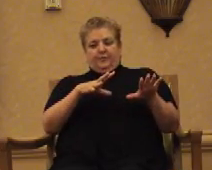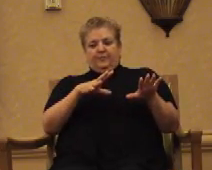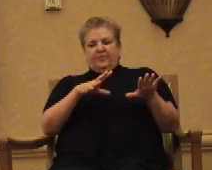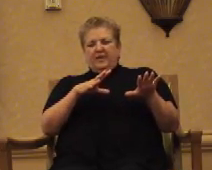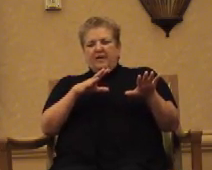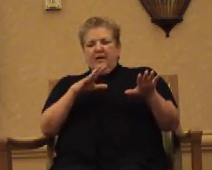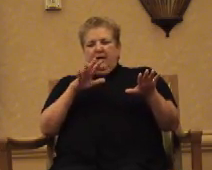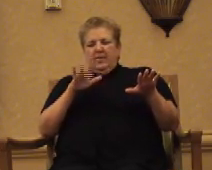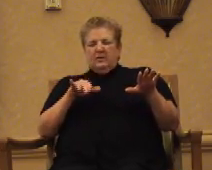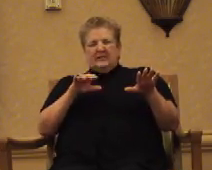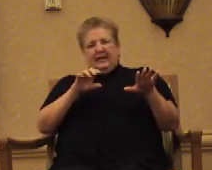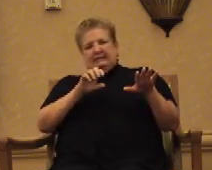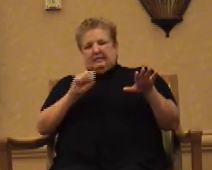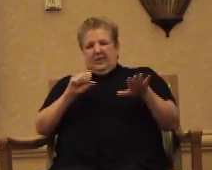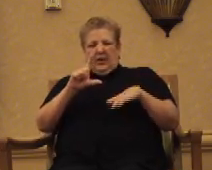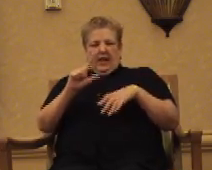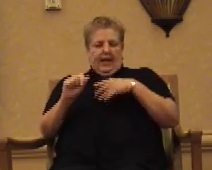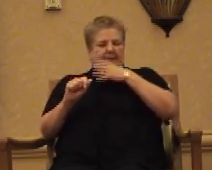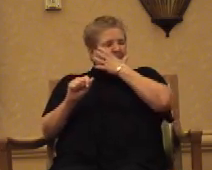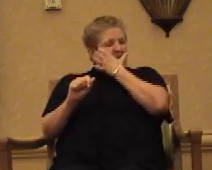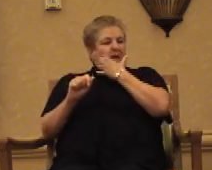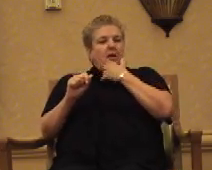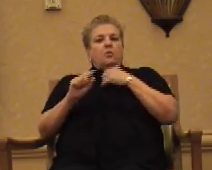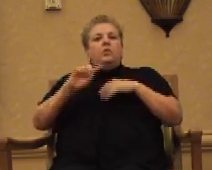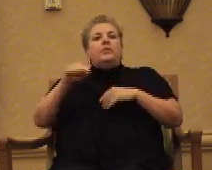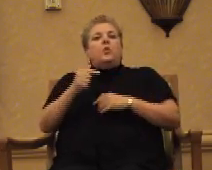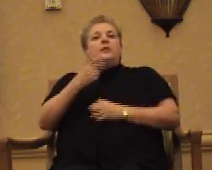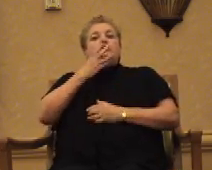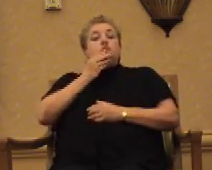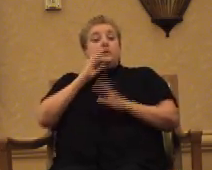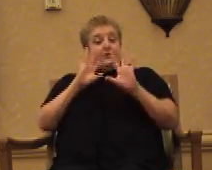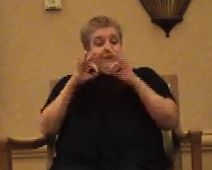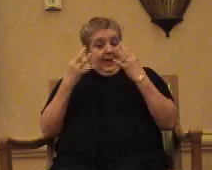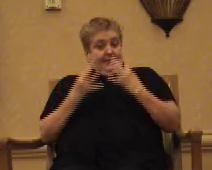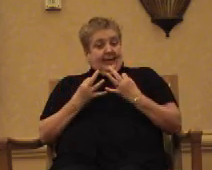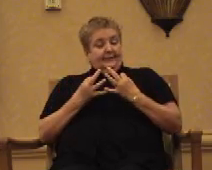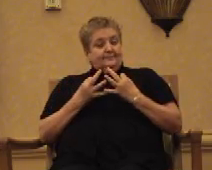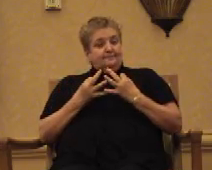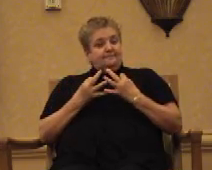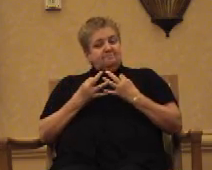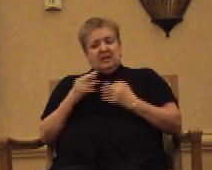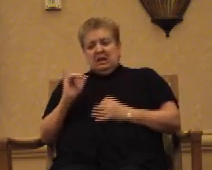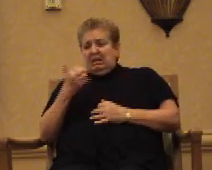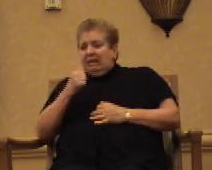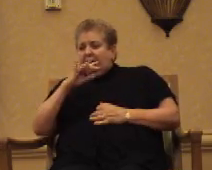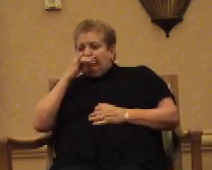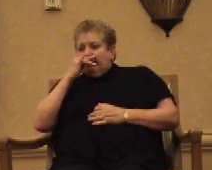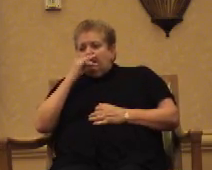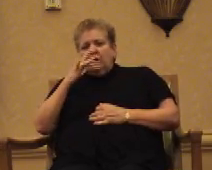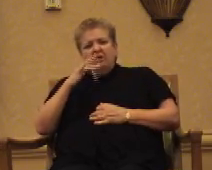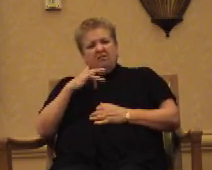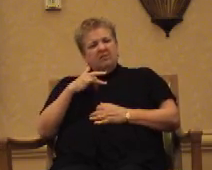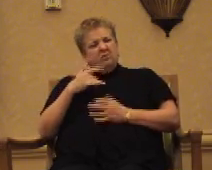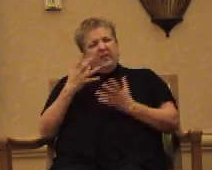southern LA where it was, so we were the only Jewish family there. And it's like any kid, you just want to be like everyone else,